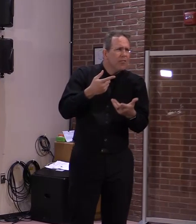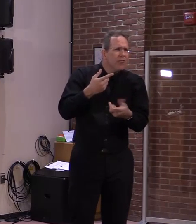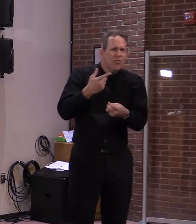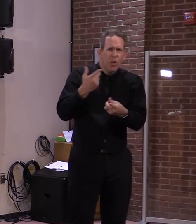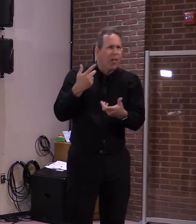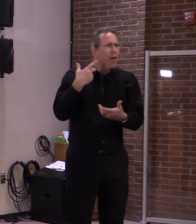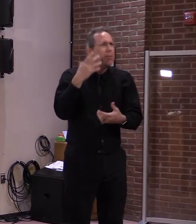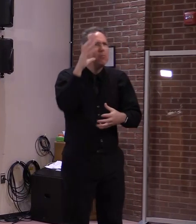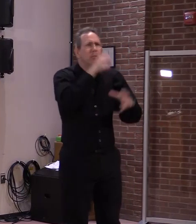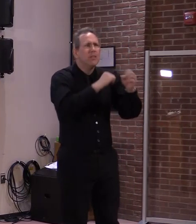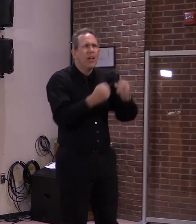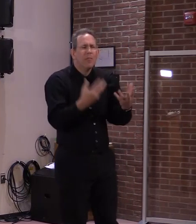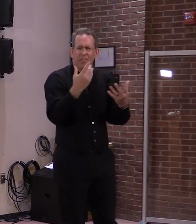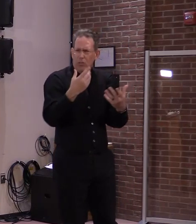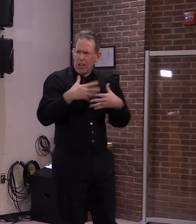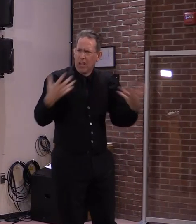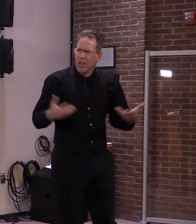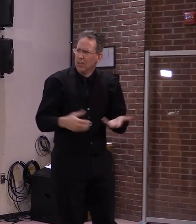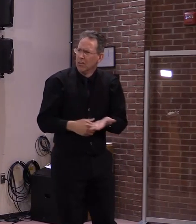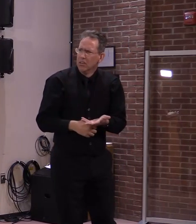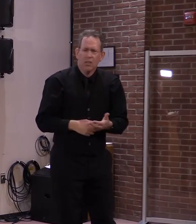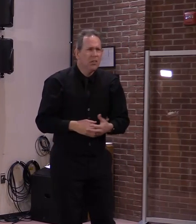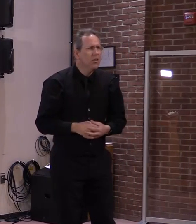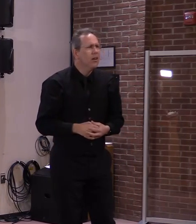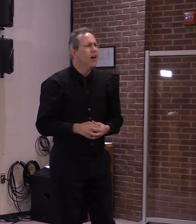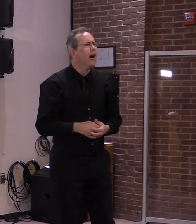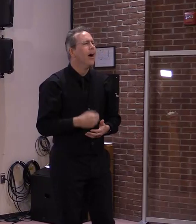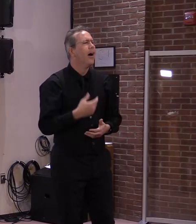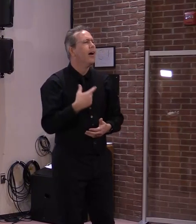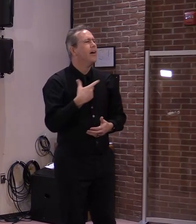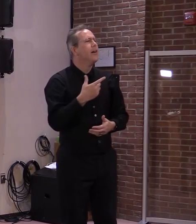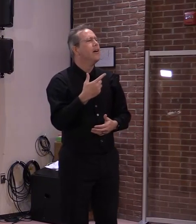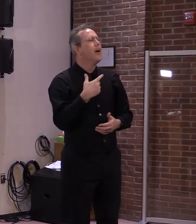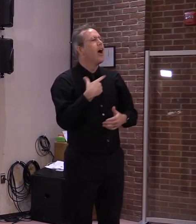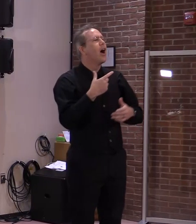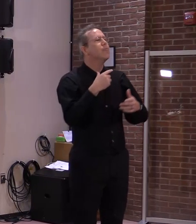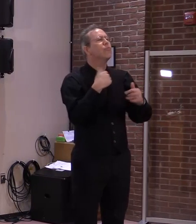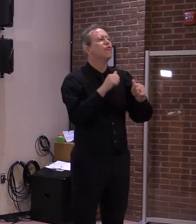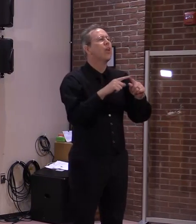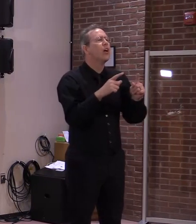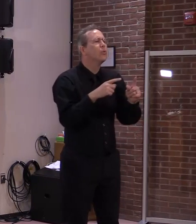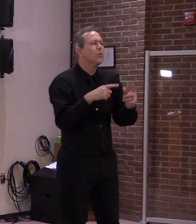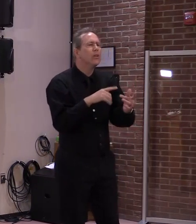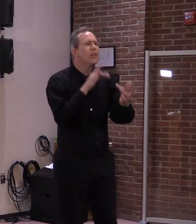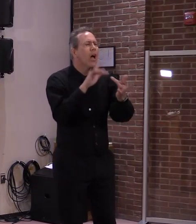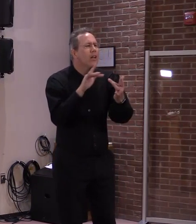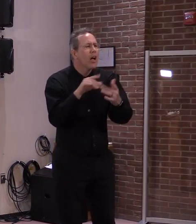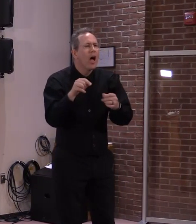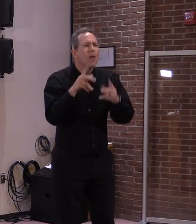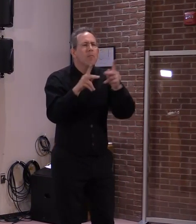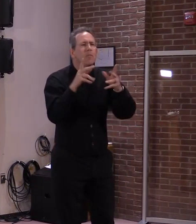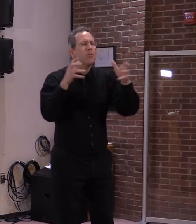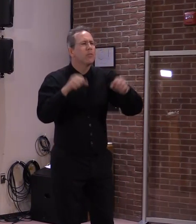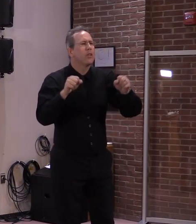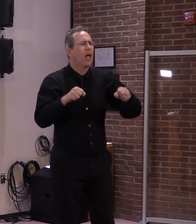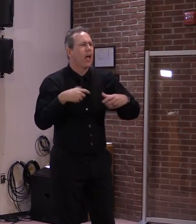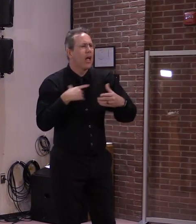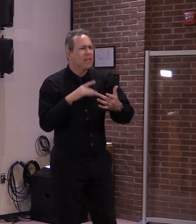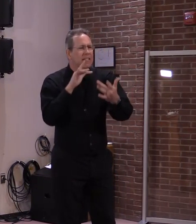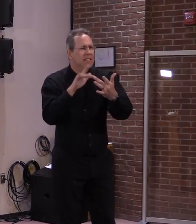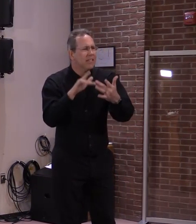said is we're trying to get as many people that are homebound as possible. I'm trying not to miss anybody